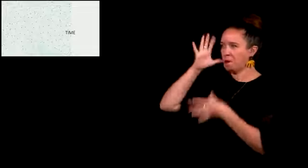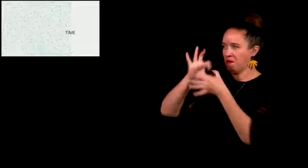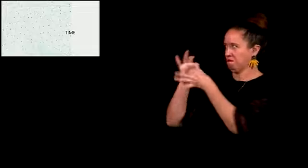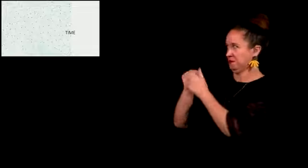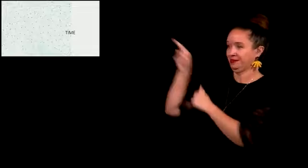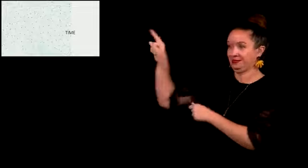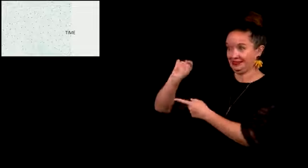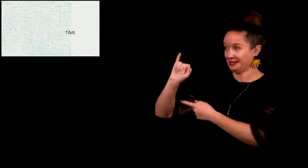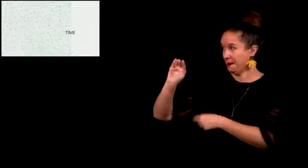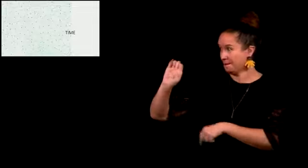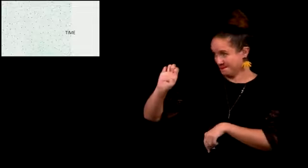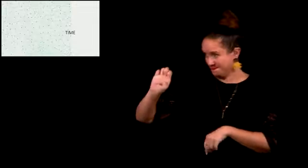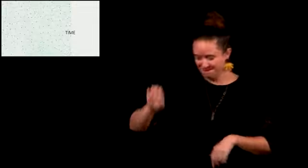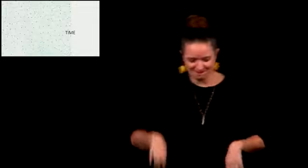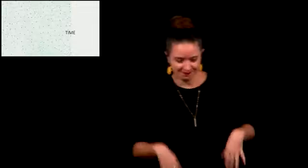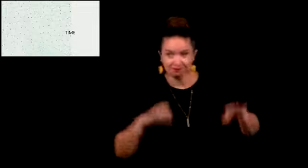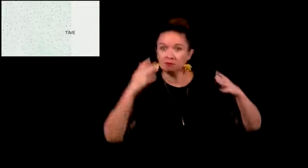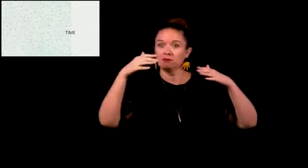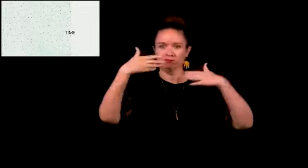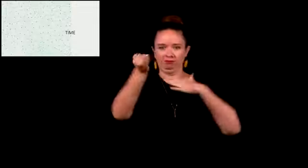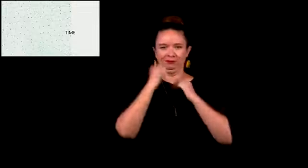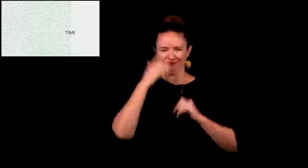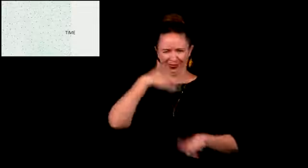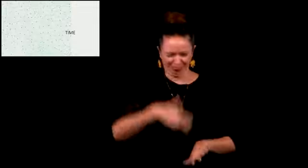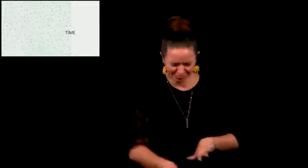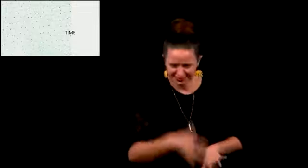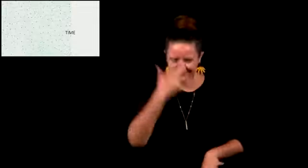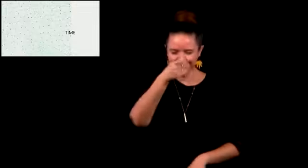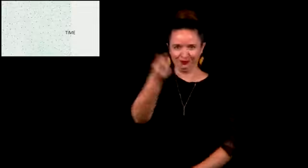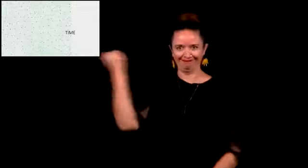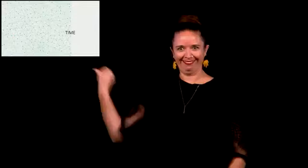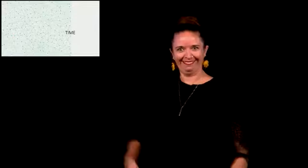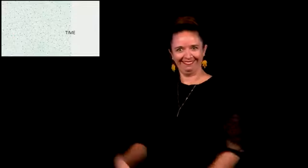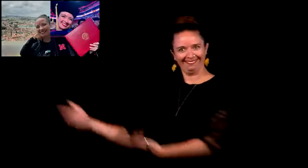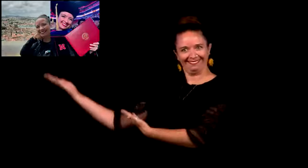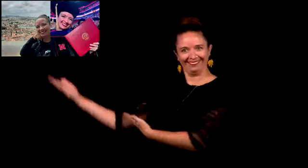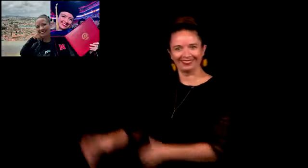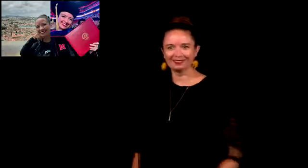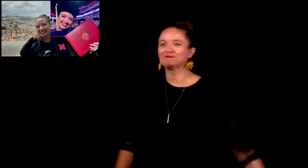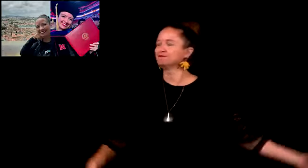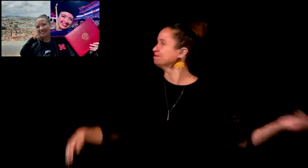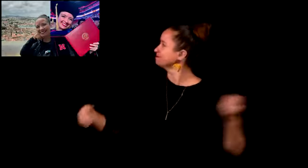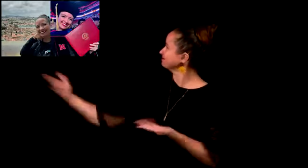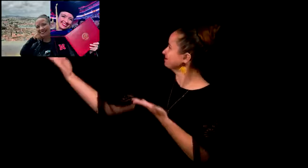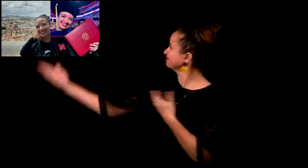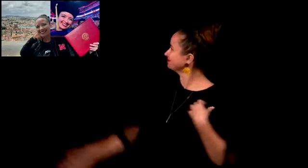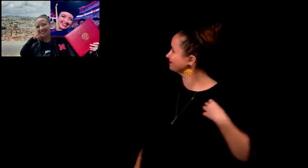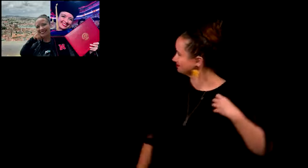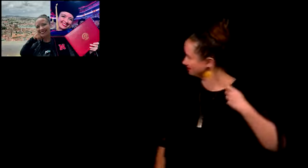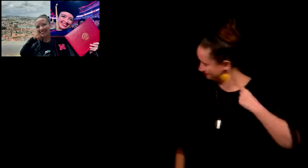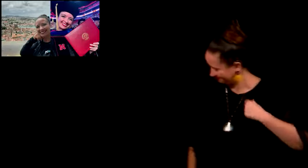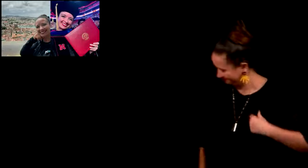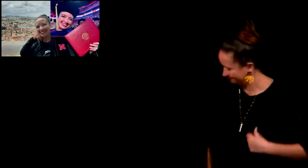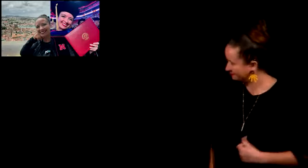through life. And so I want to contemplate this concept of time. Oh, here we go. Now another picture.